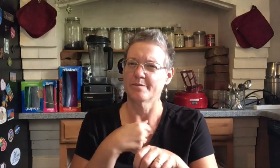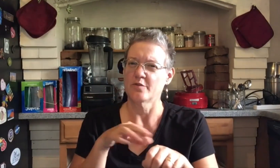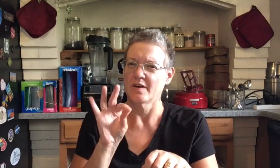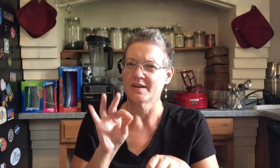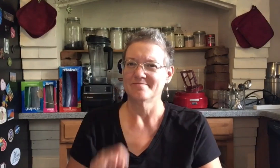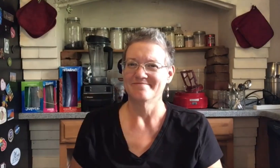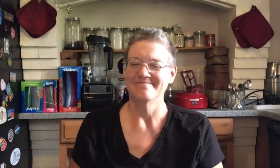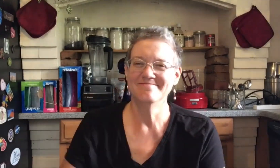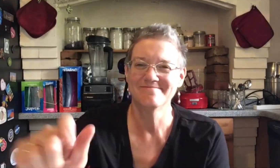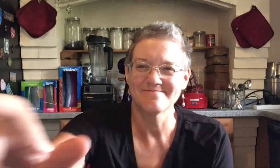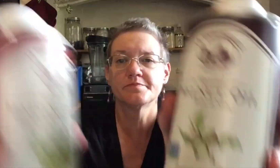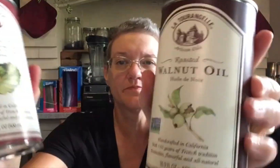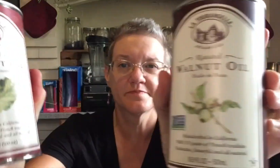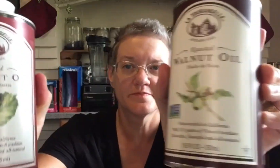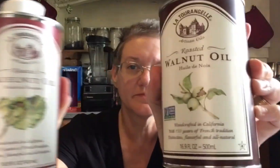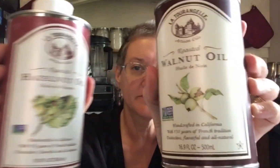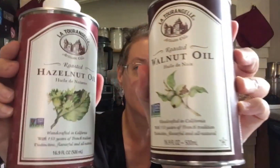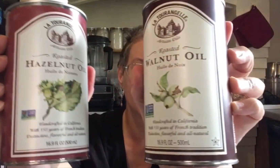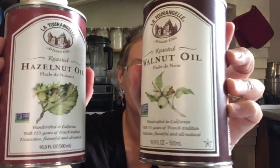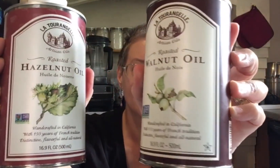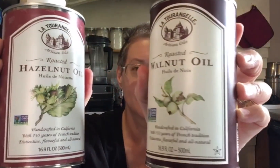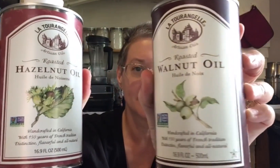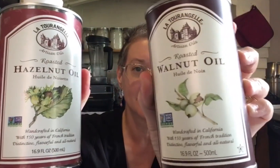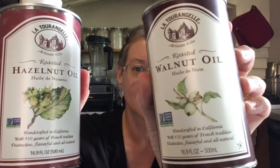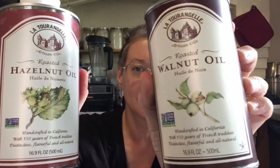It's hard for me to find all organic.